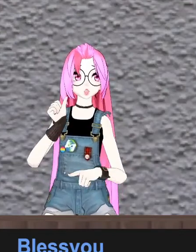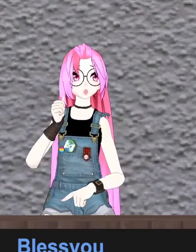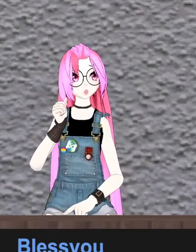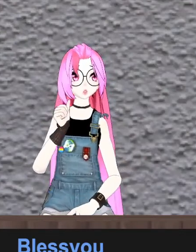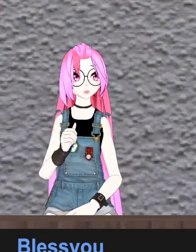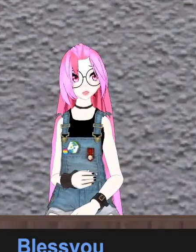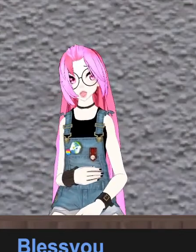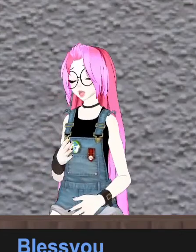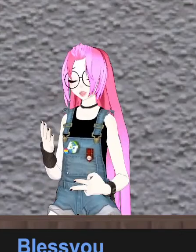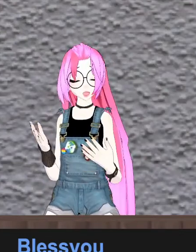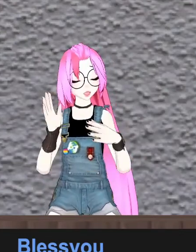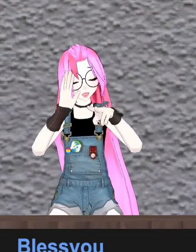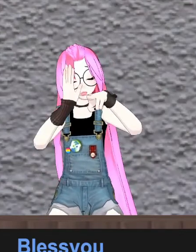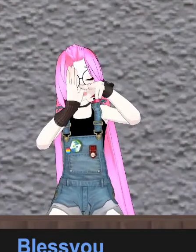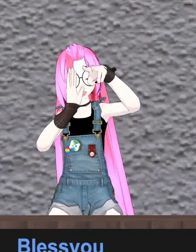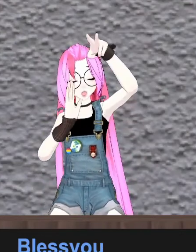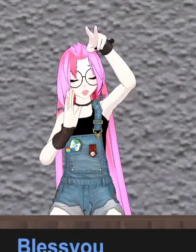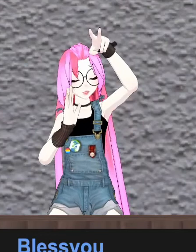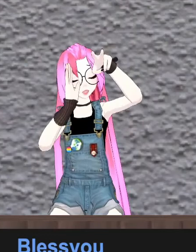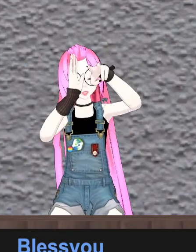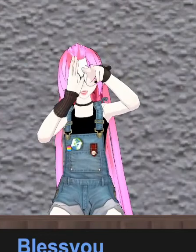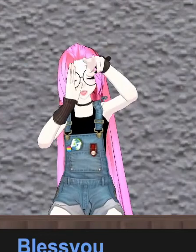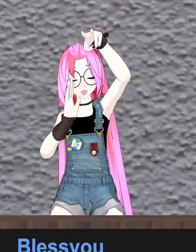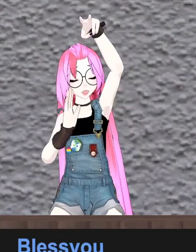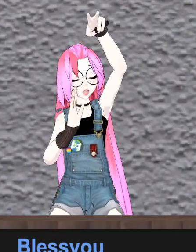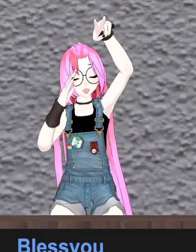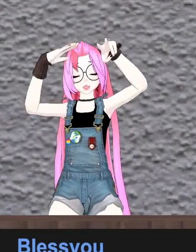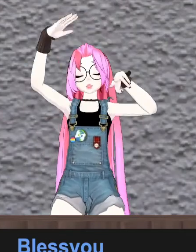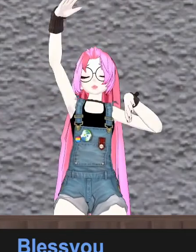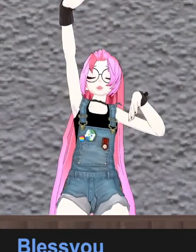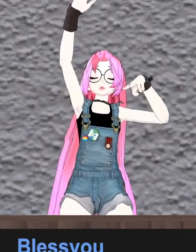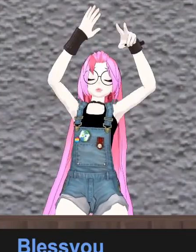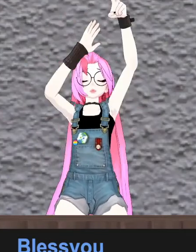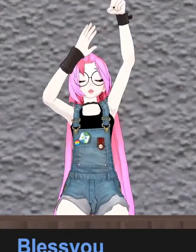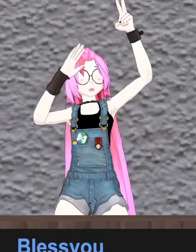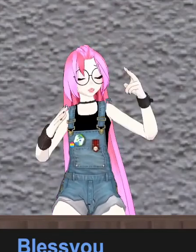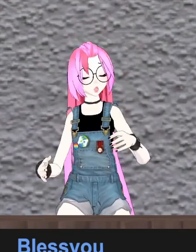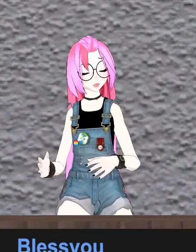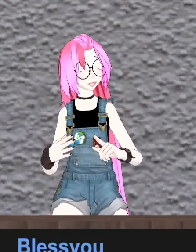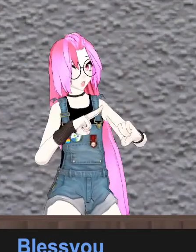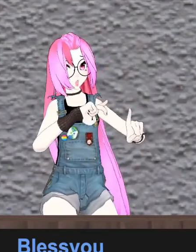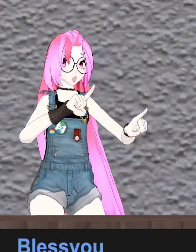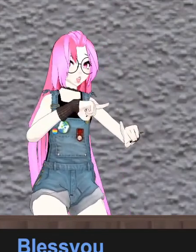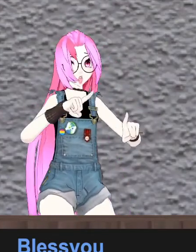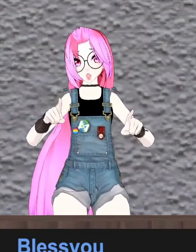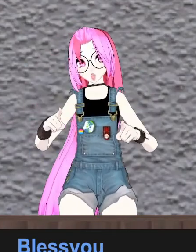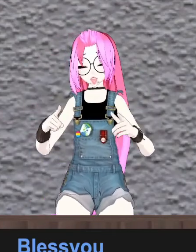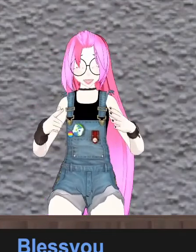dimples. Papa T, he's very tall, so he's got a sign name with tall because he's way up there, he's tall, right? So depending on, it could either be